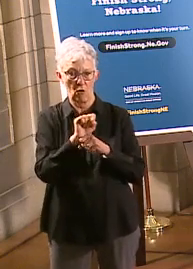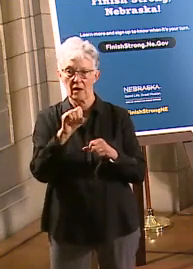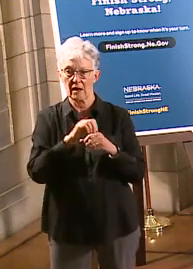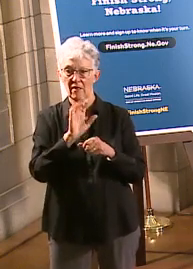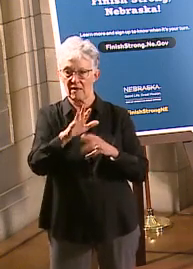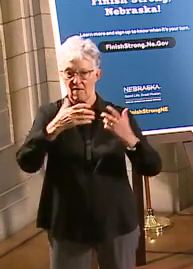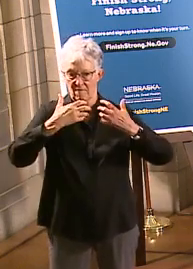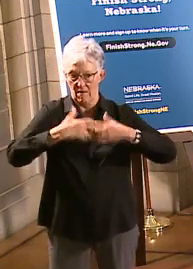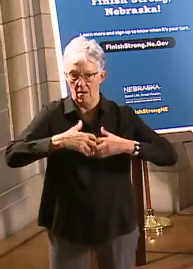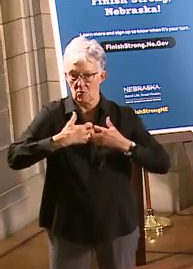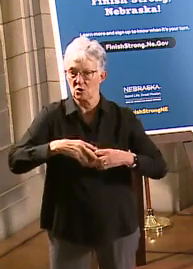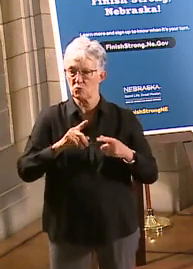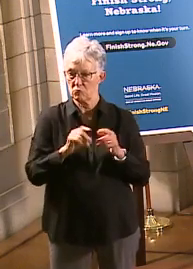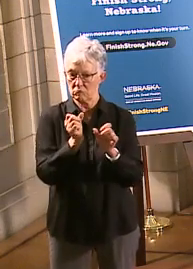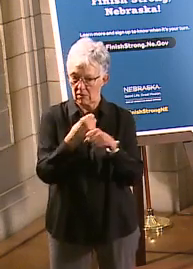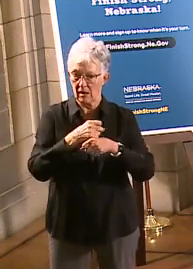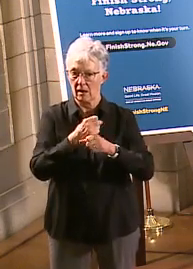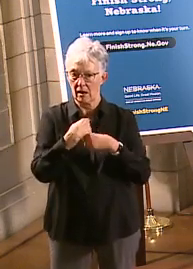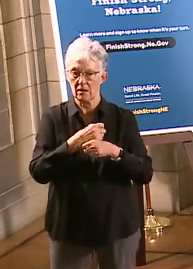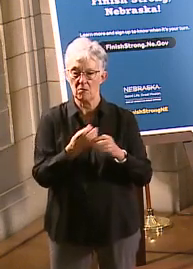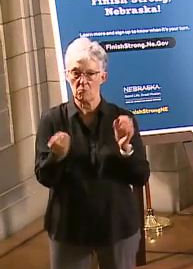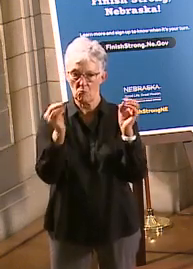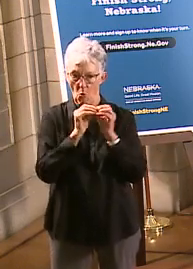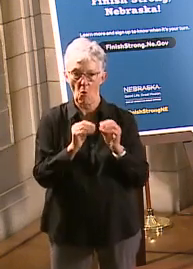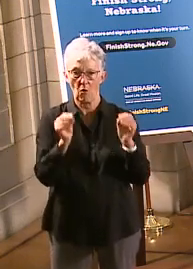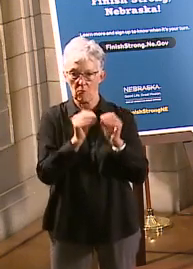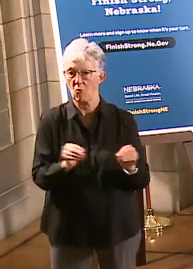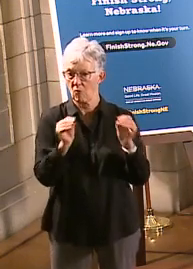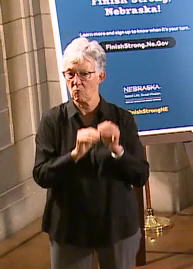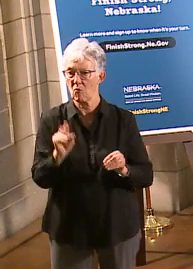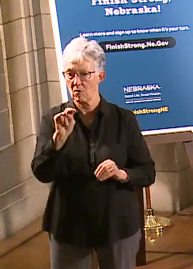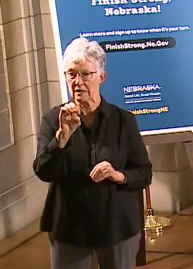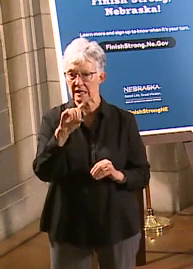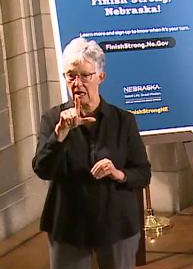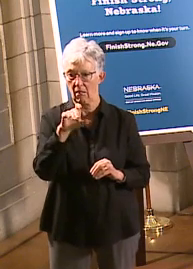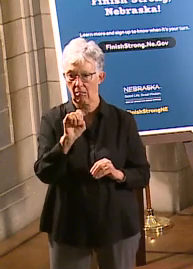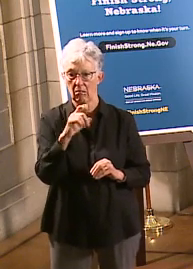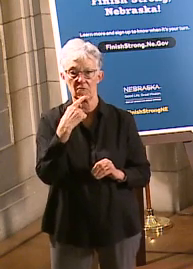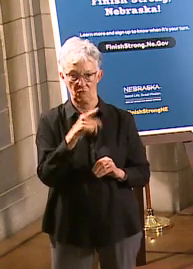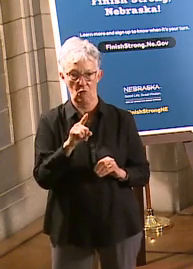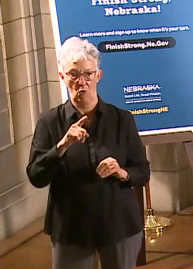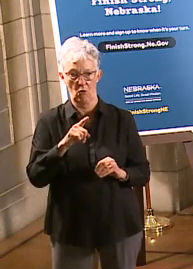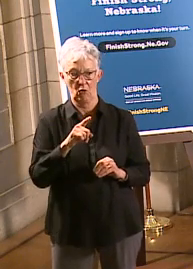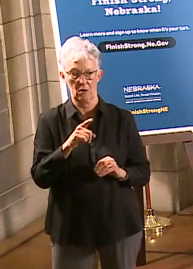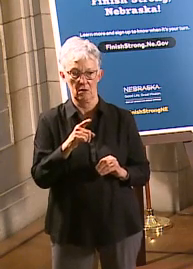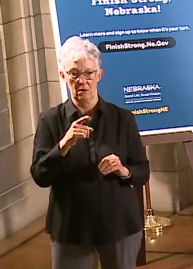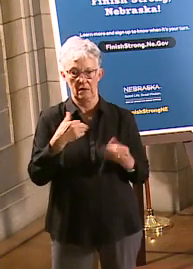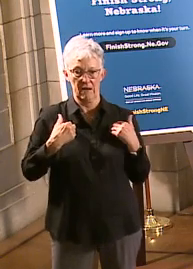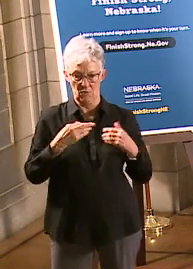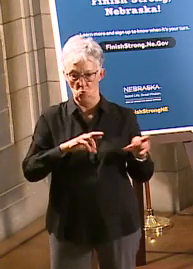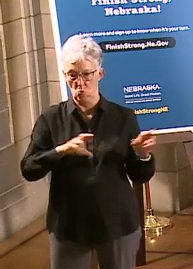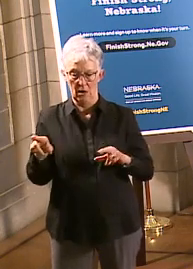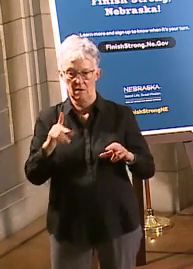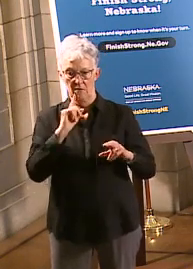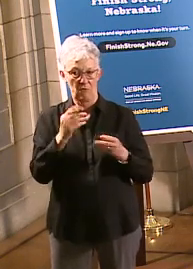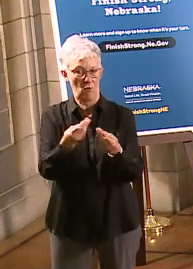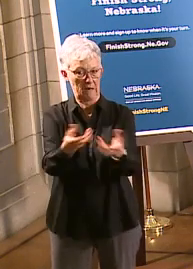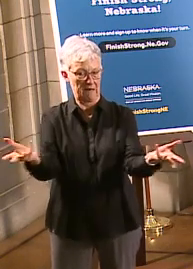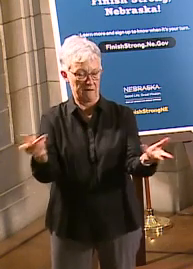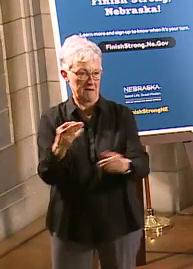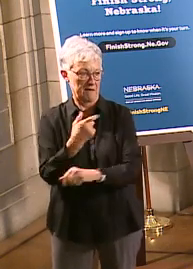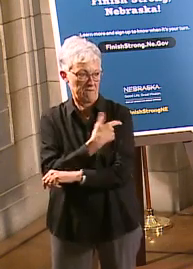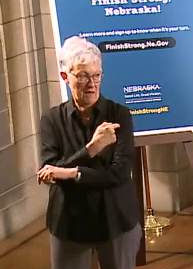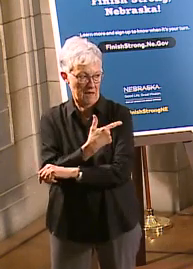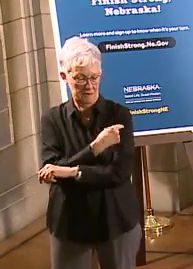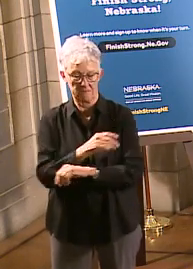out. And so we're very excited to have them here. And I'm gonna ask them to come up here in just a moment. I am going to sign